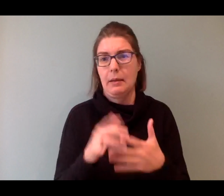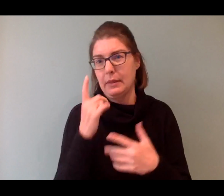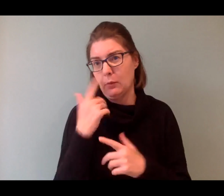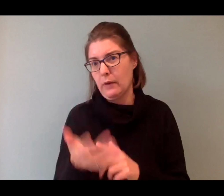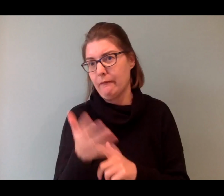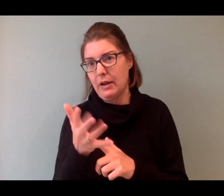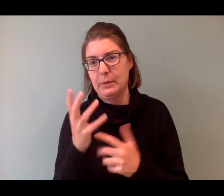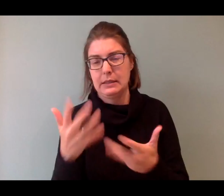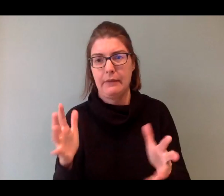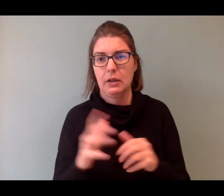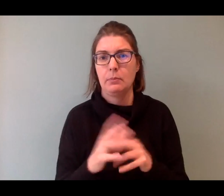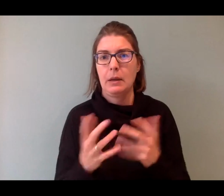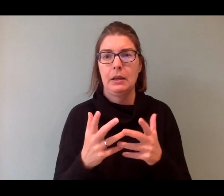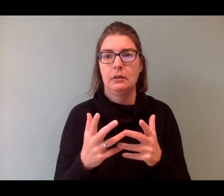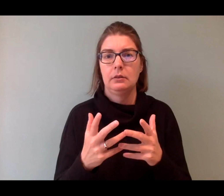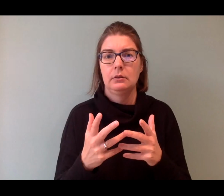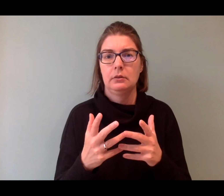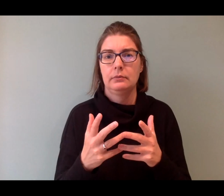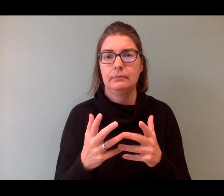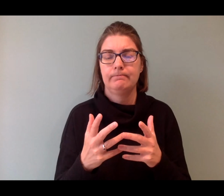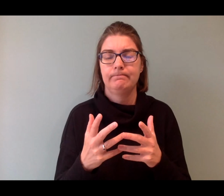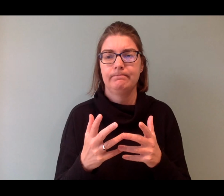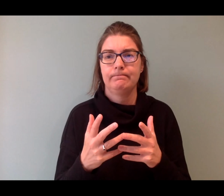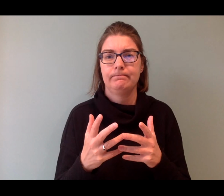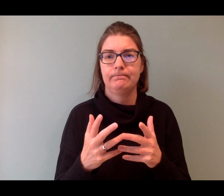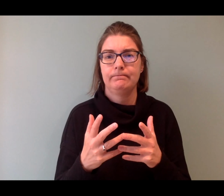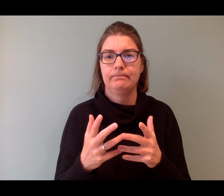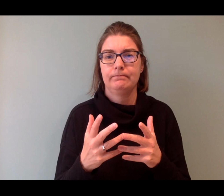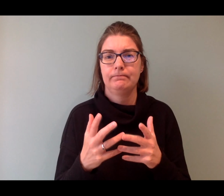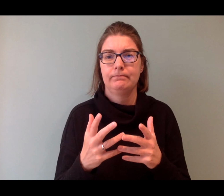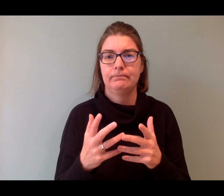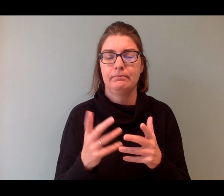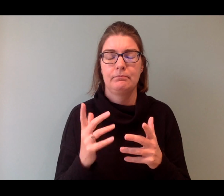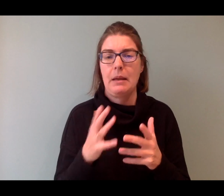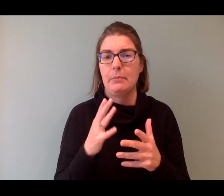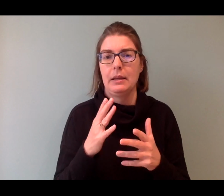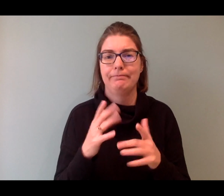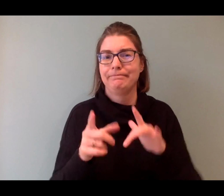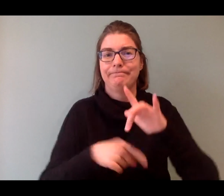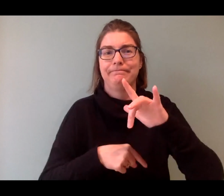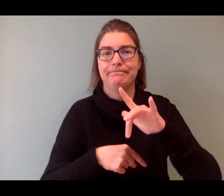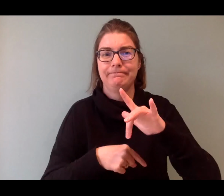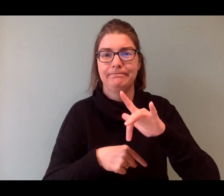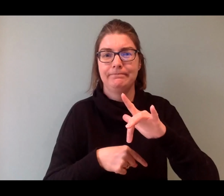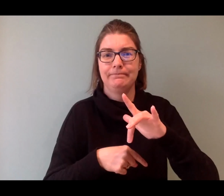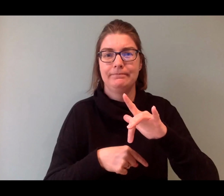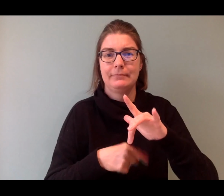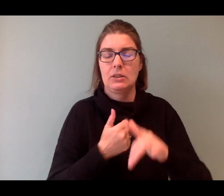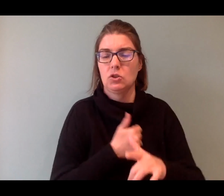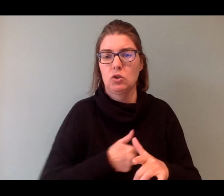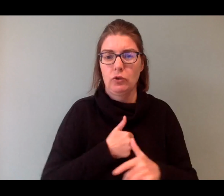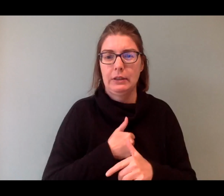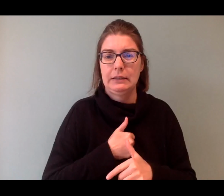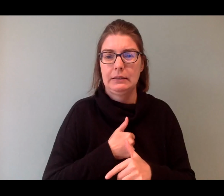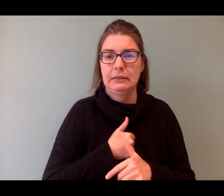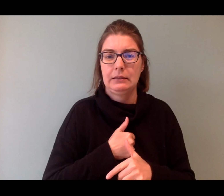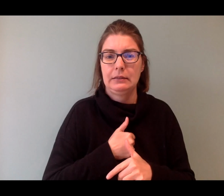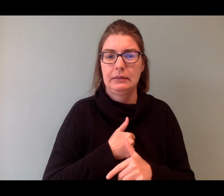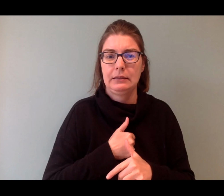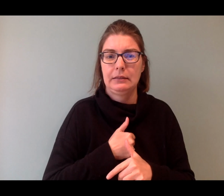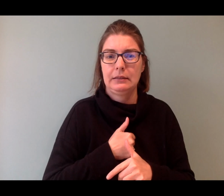we have. So I'm just thinking we might sort of opt to sort of move forward without doing the Breakout Group. I apologize to everyone. Sort of